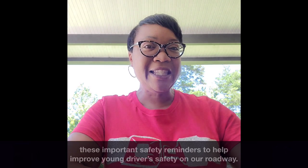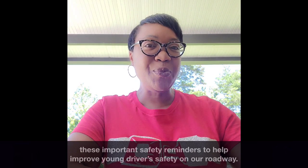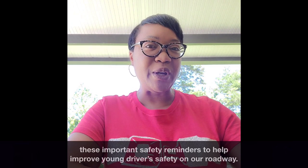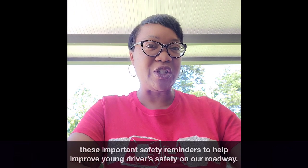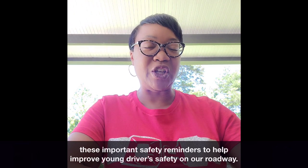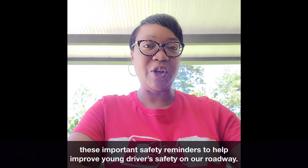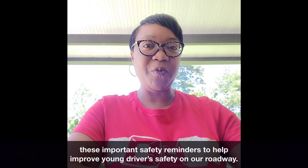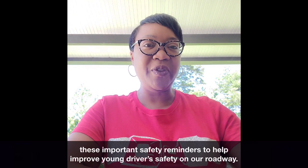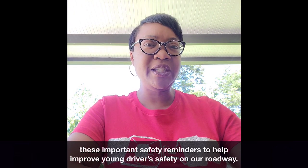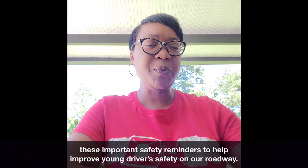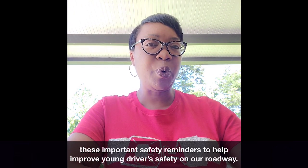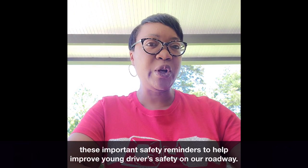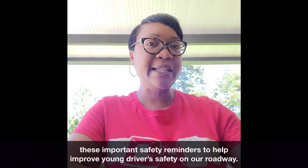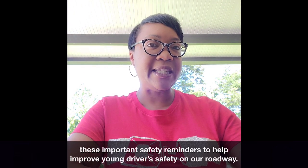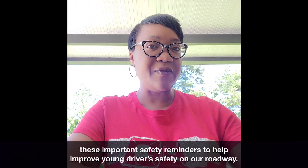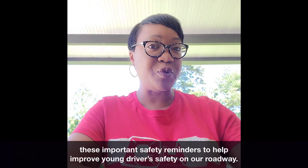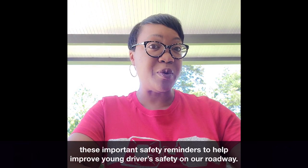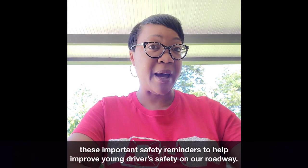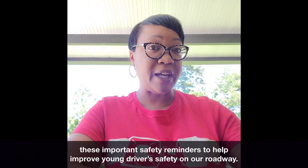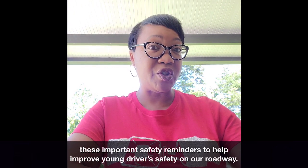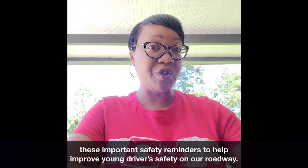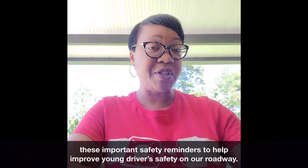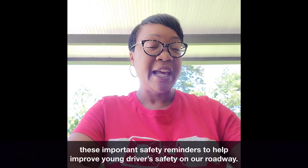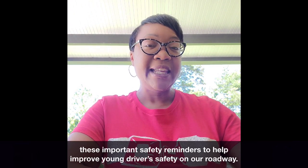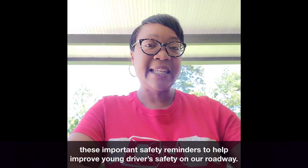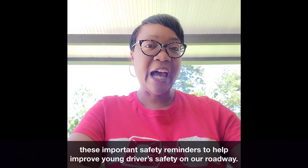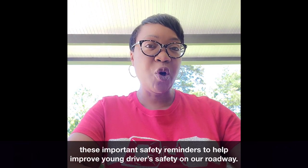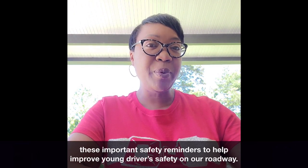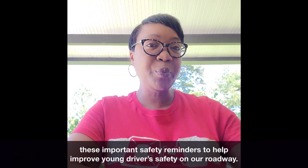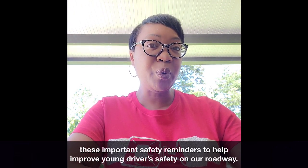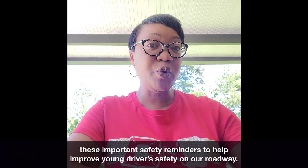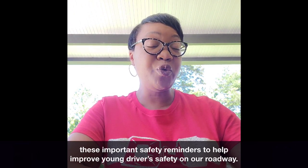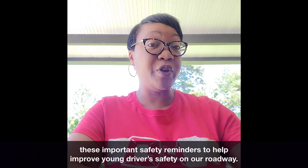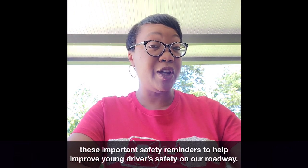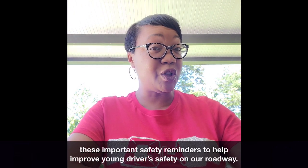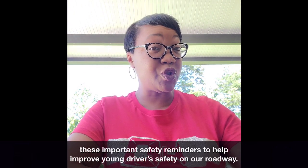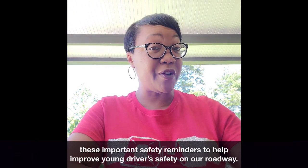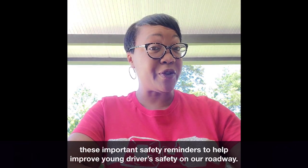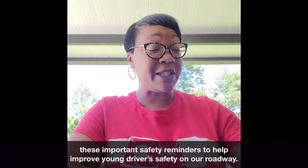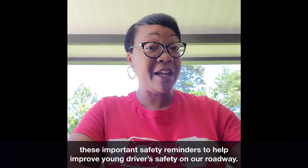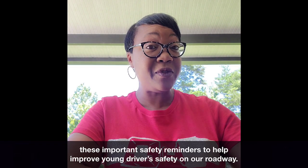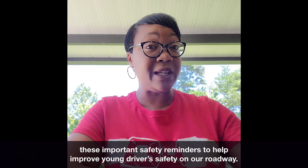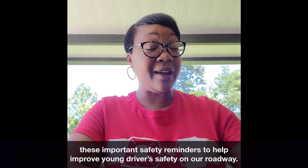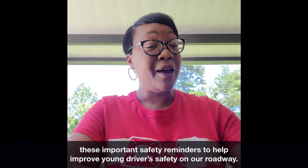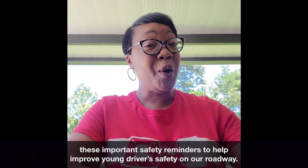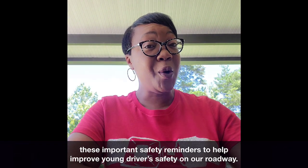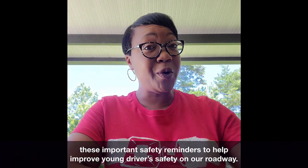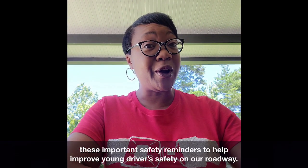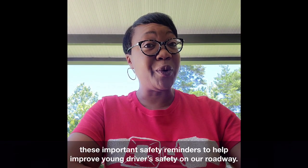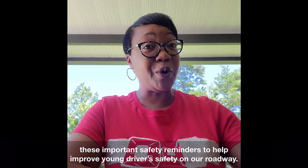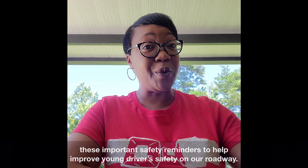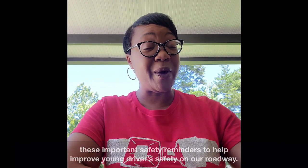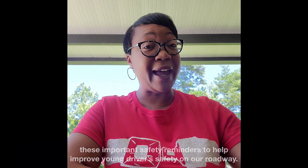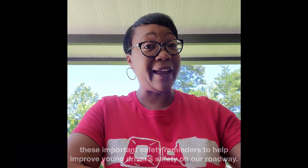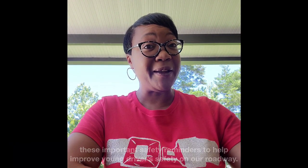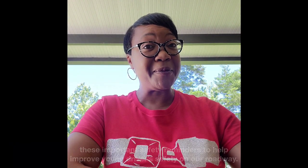bring to you these important safety reminders to help improve young drivers' safety on our roadway.